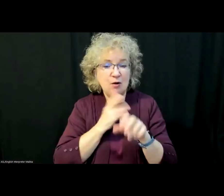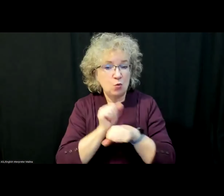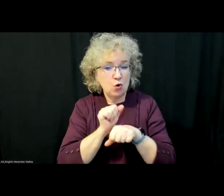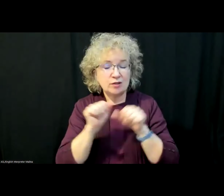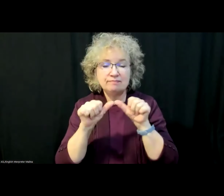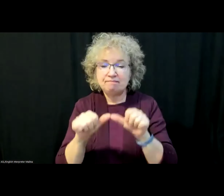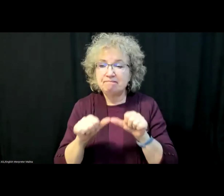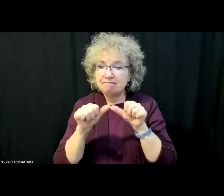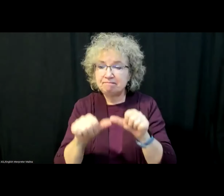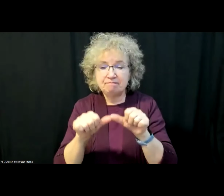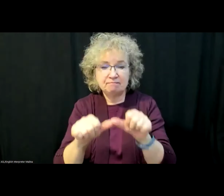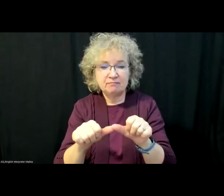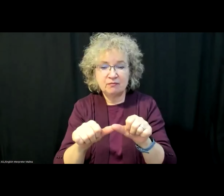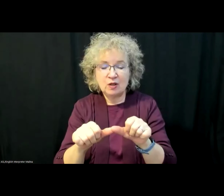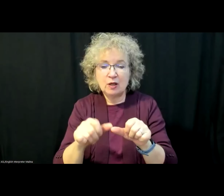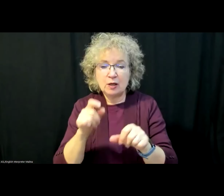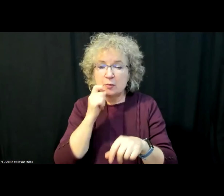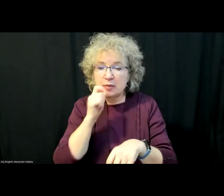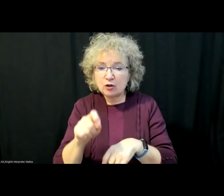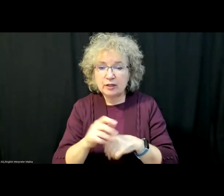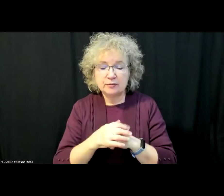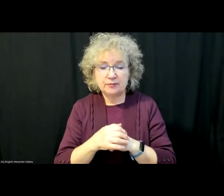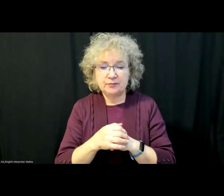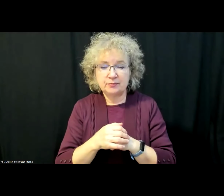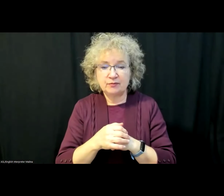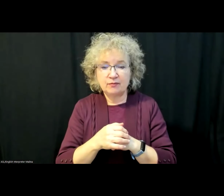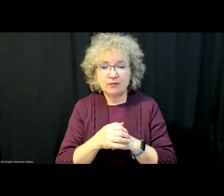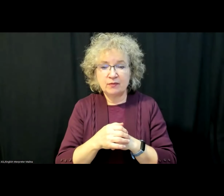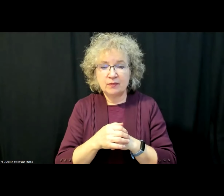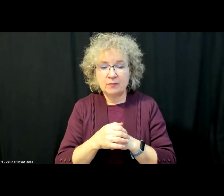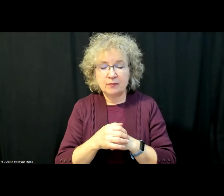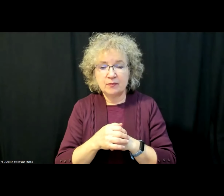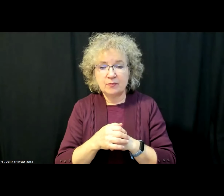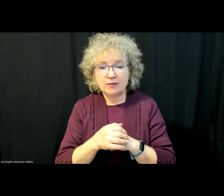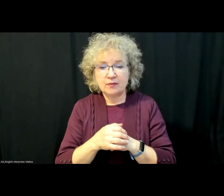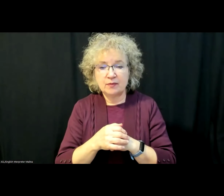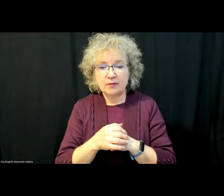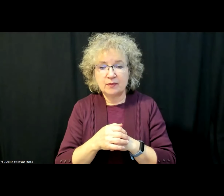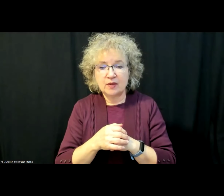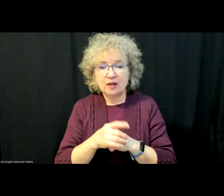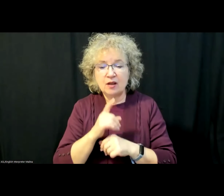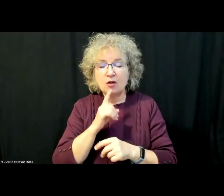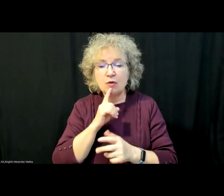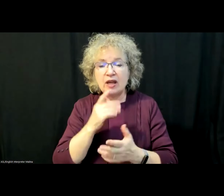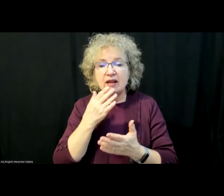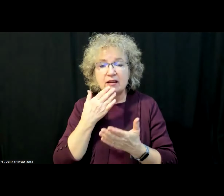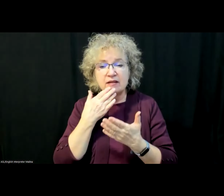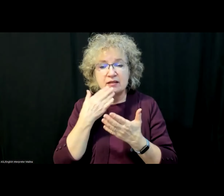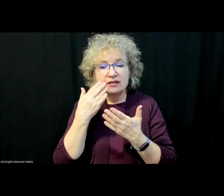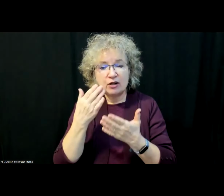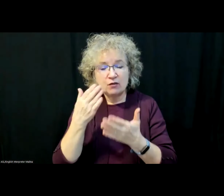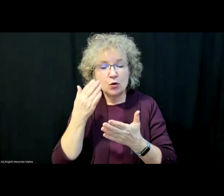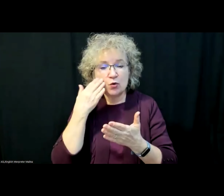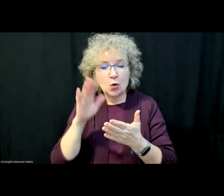do, no matter what comes at us. And I'm, really grateful for knowing that this partnership exists